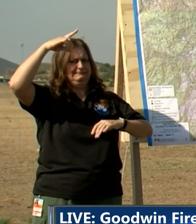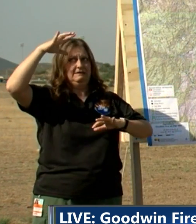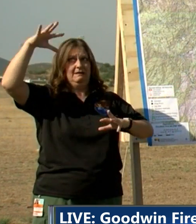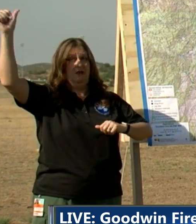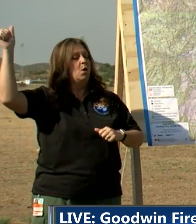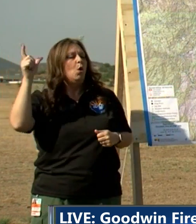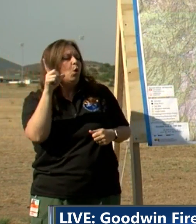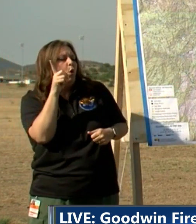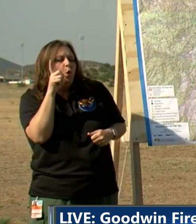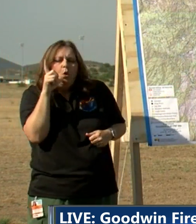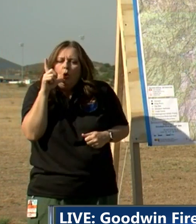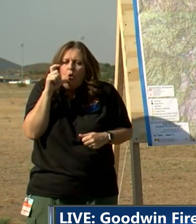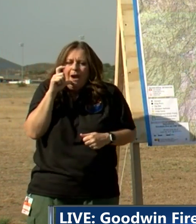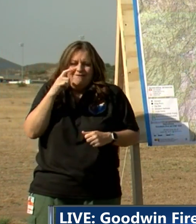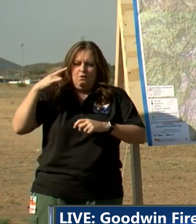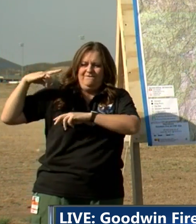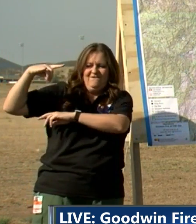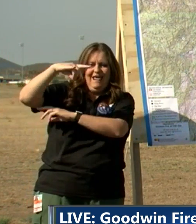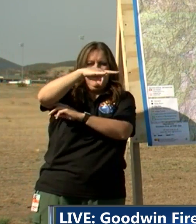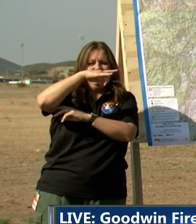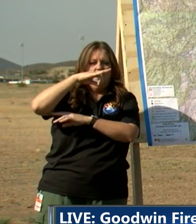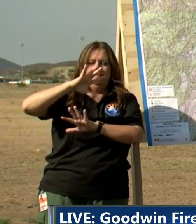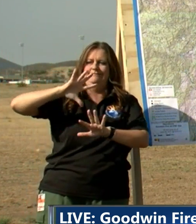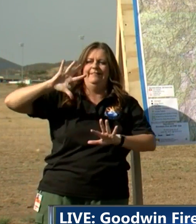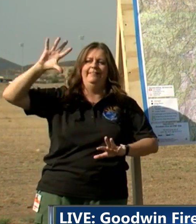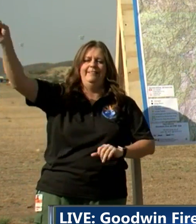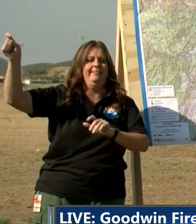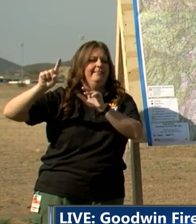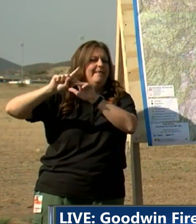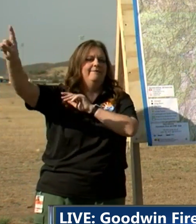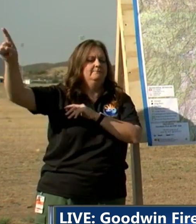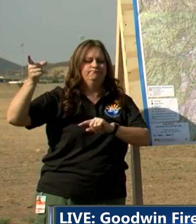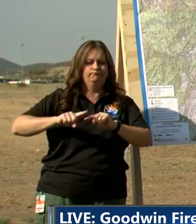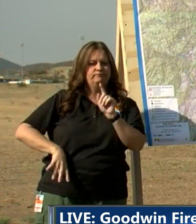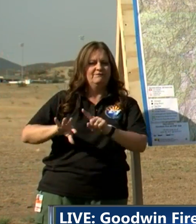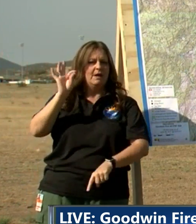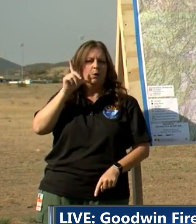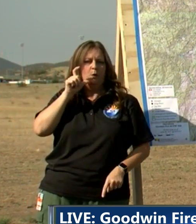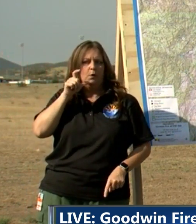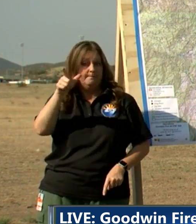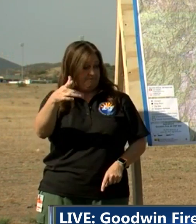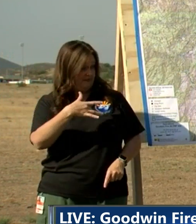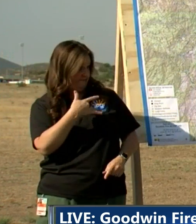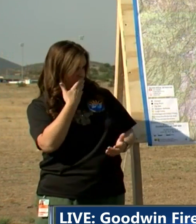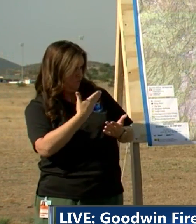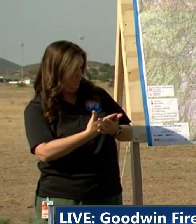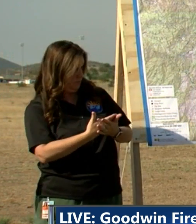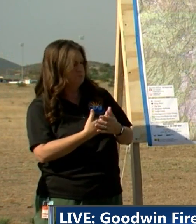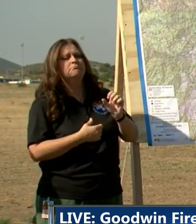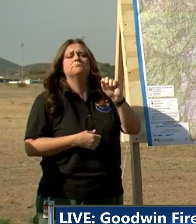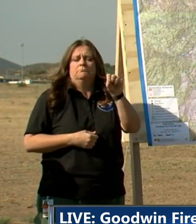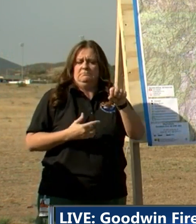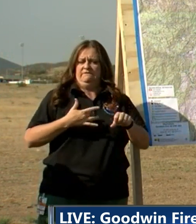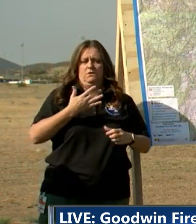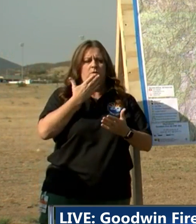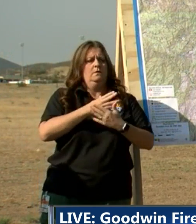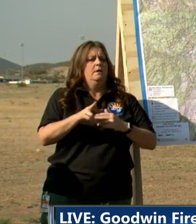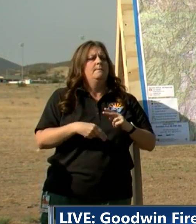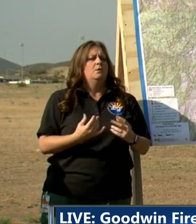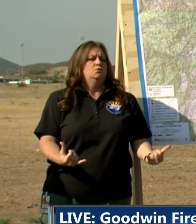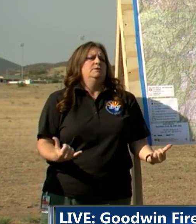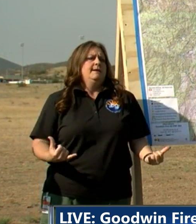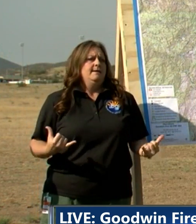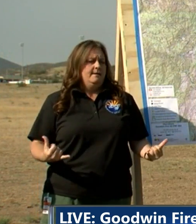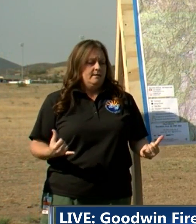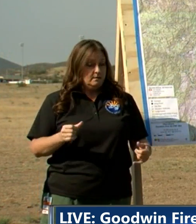was flying it left the area, and we couldn't track them down. So you're feeling good? Yes, we're feeling good about today.